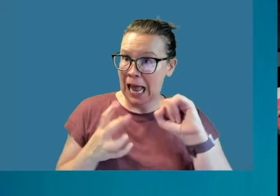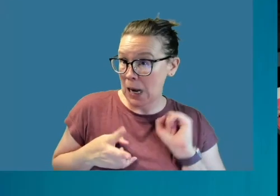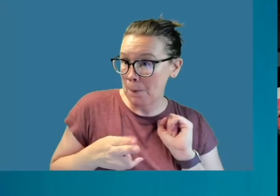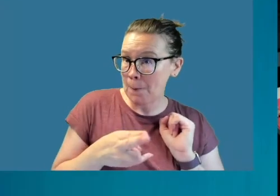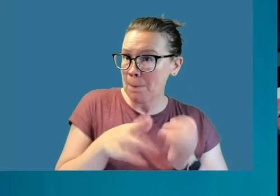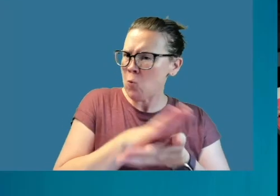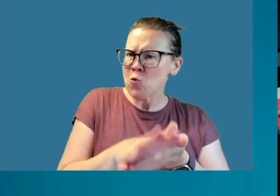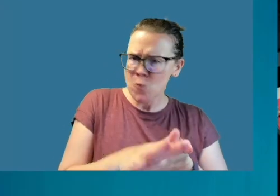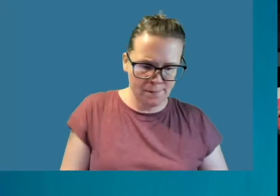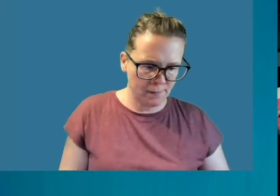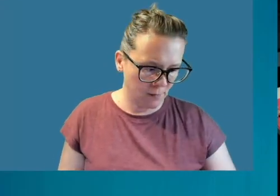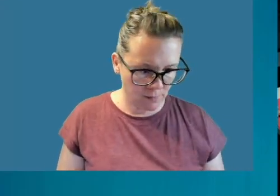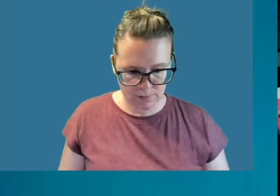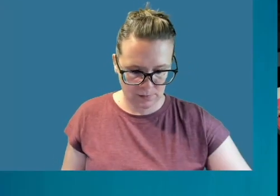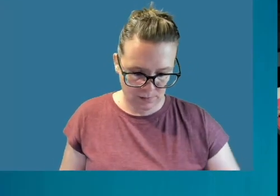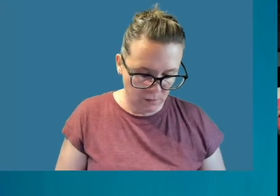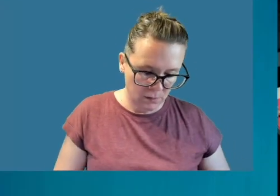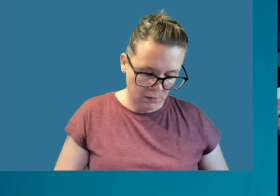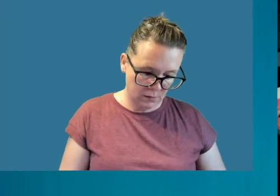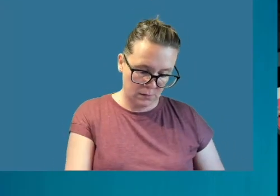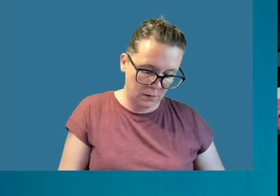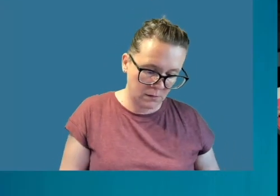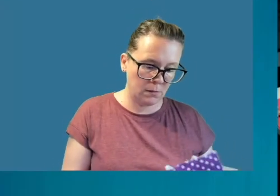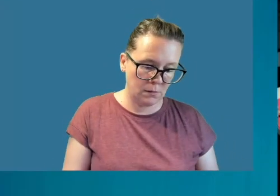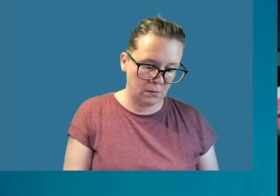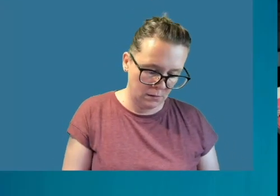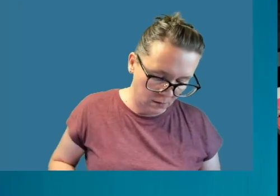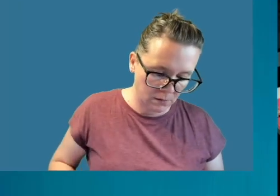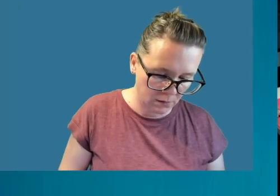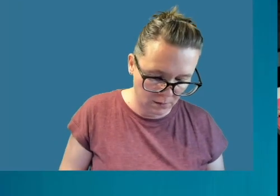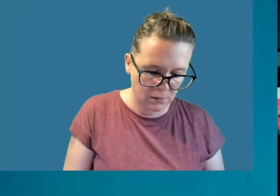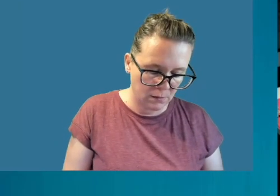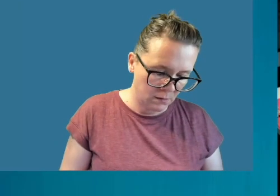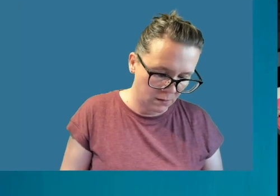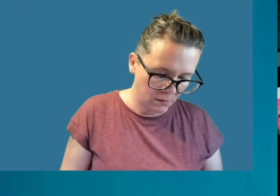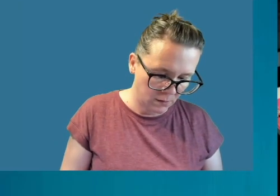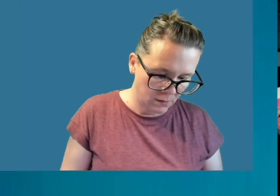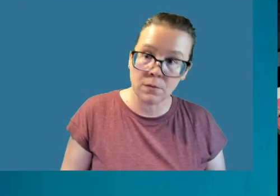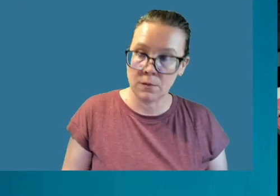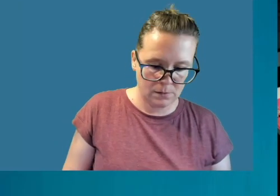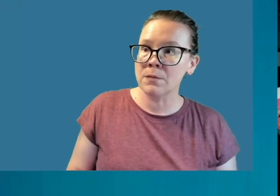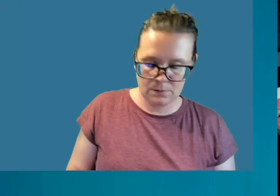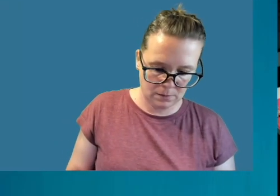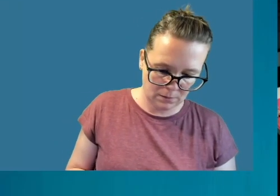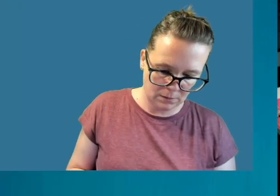And now cut along that line that you drew so that you have a clean, smooth edge to work with.